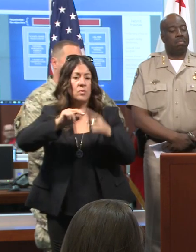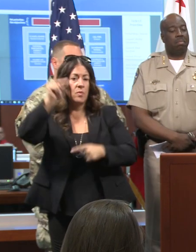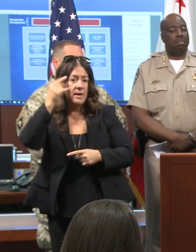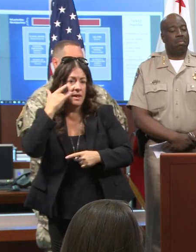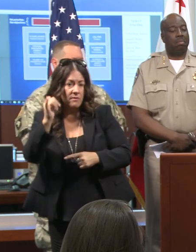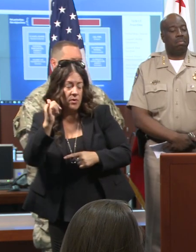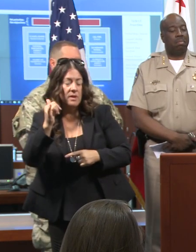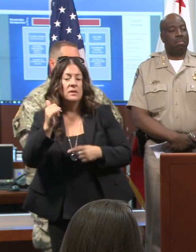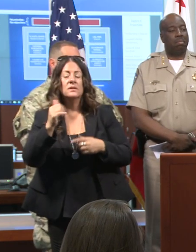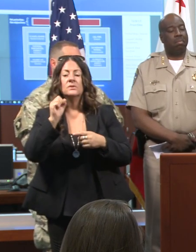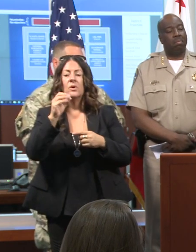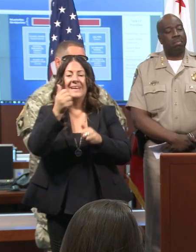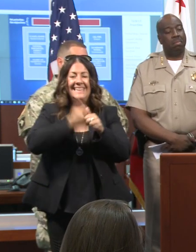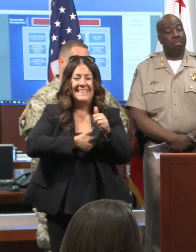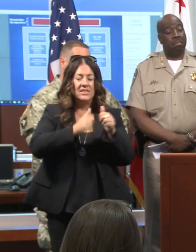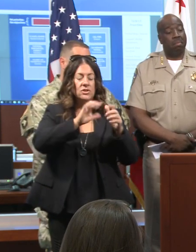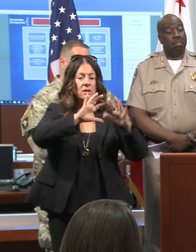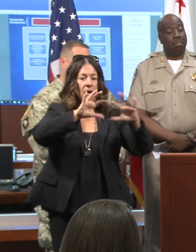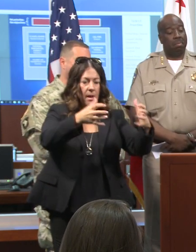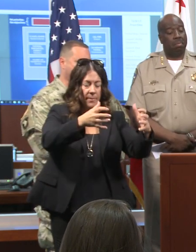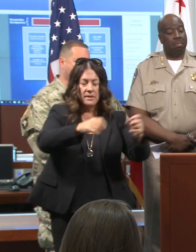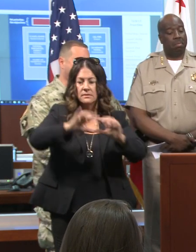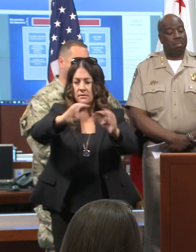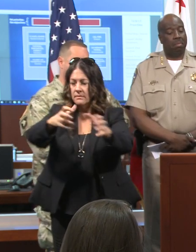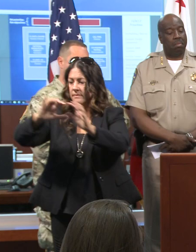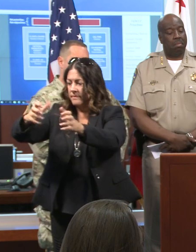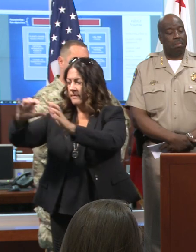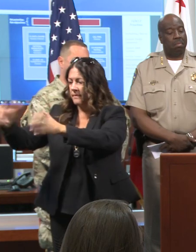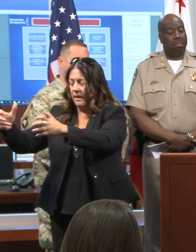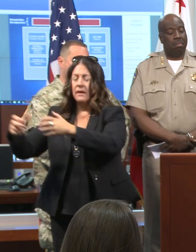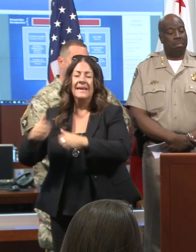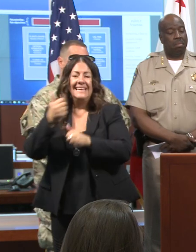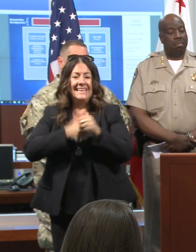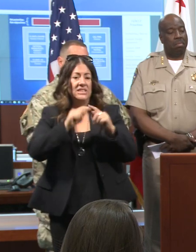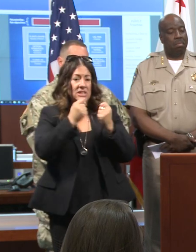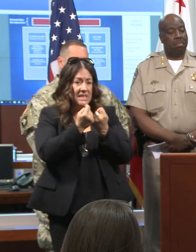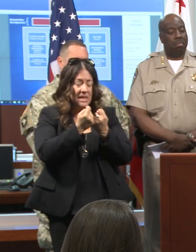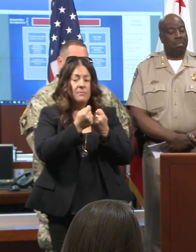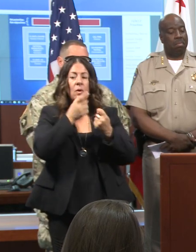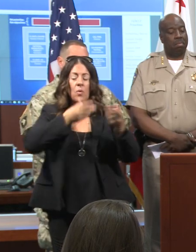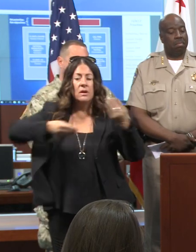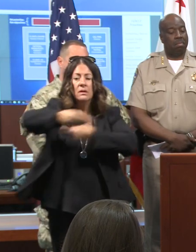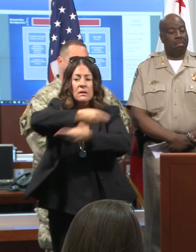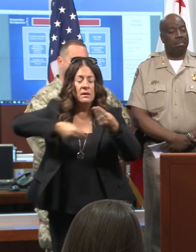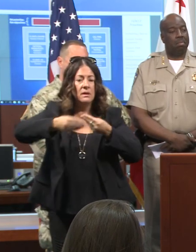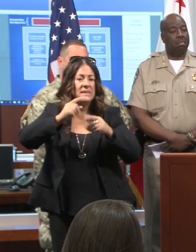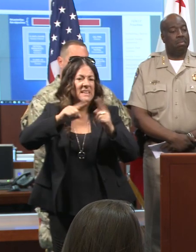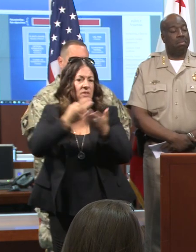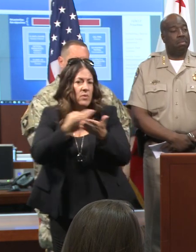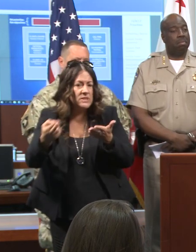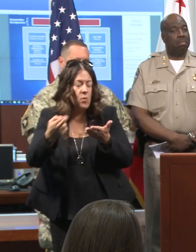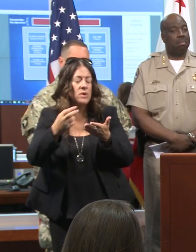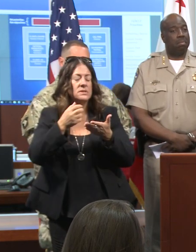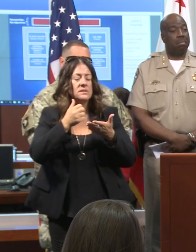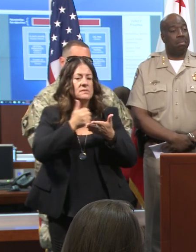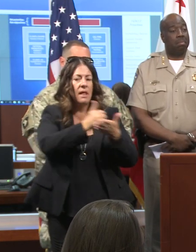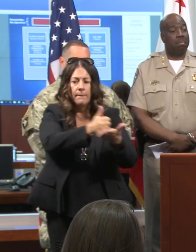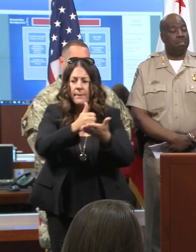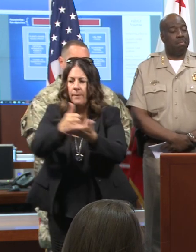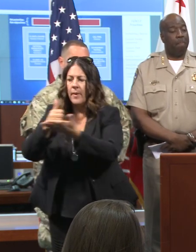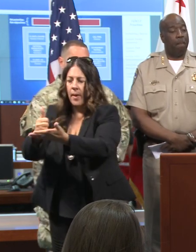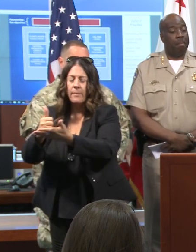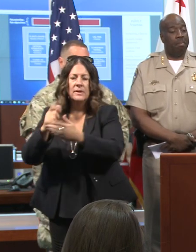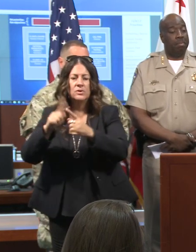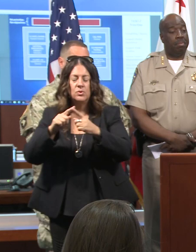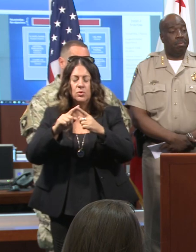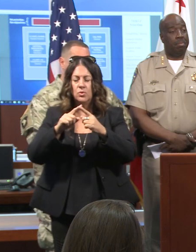into complexes. So each team is managing multiple fires, sharing resources within these fires, and allocating them to the